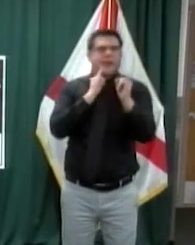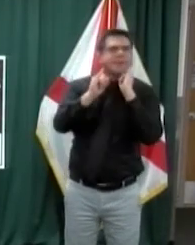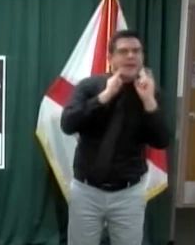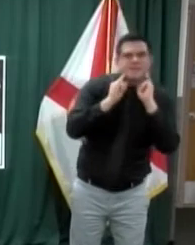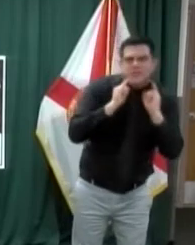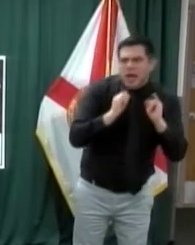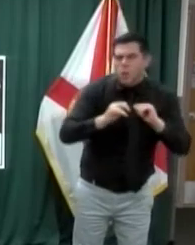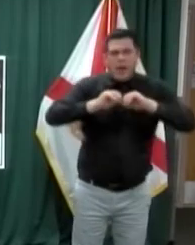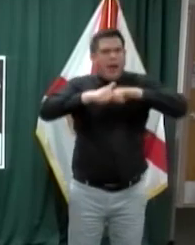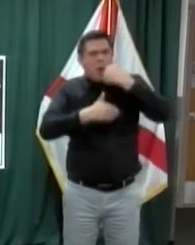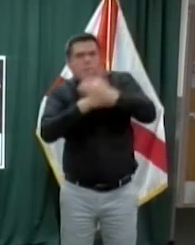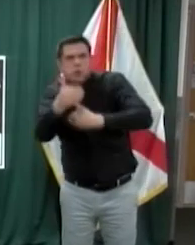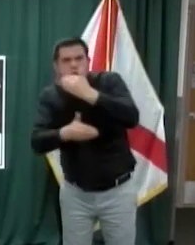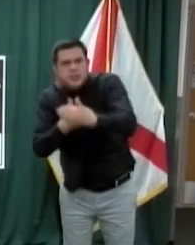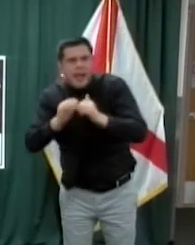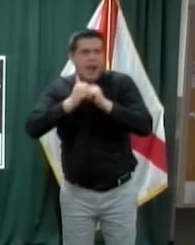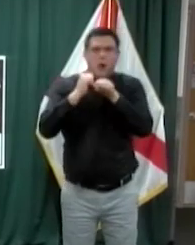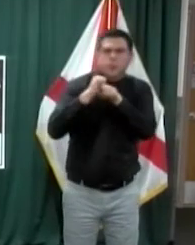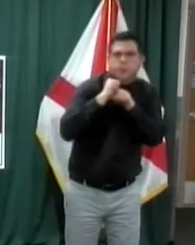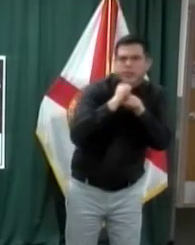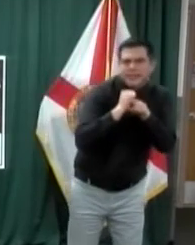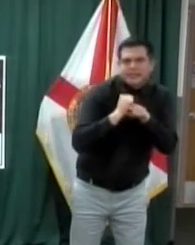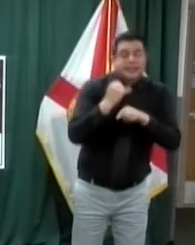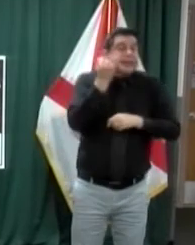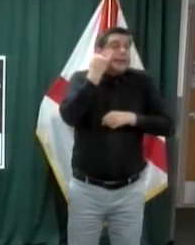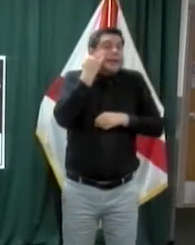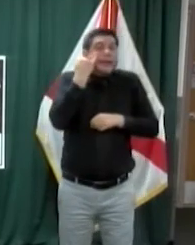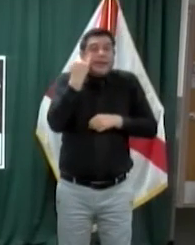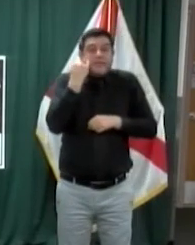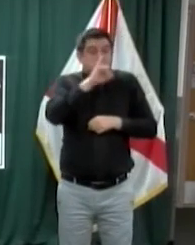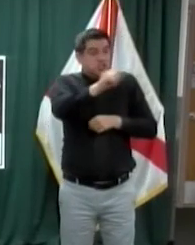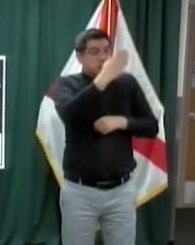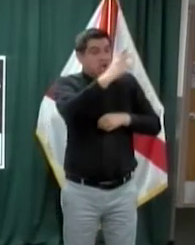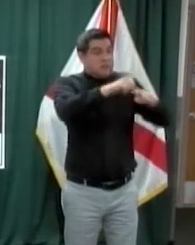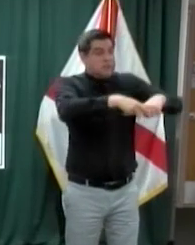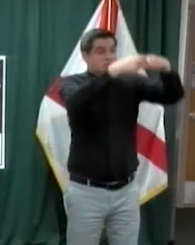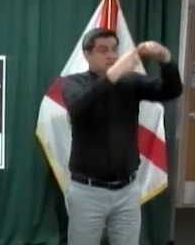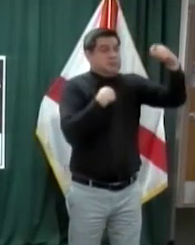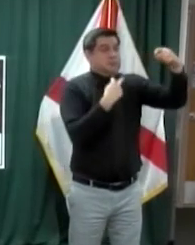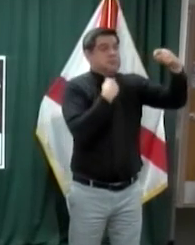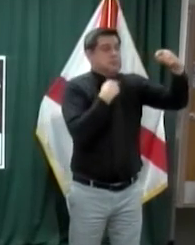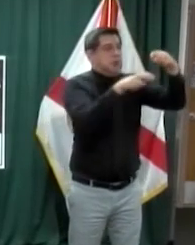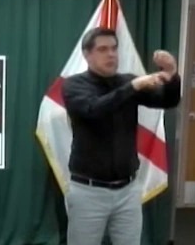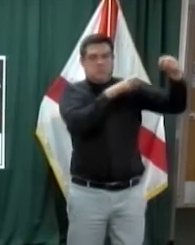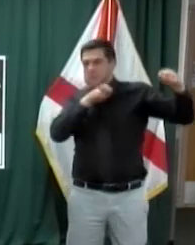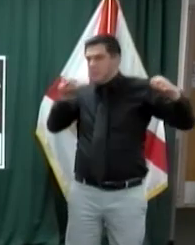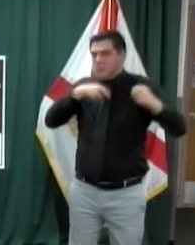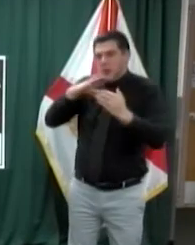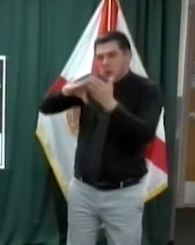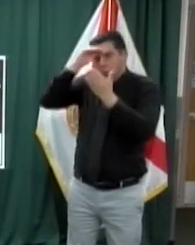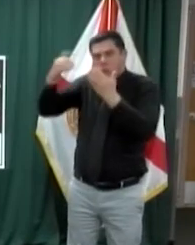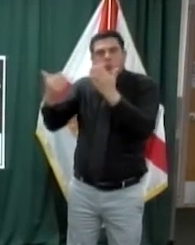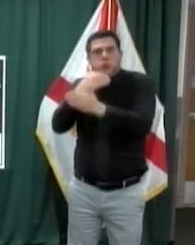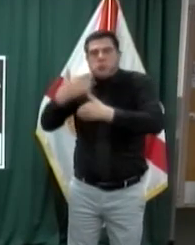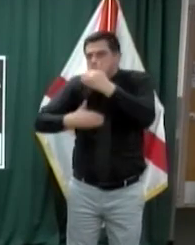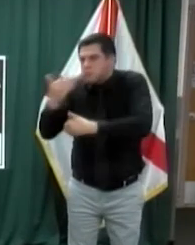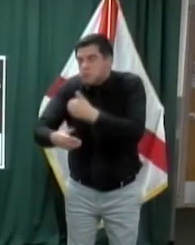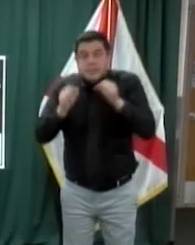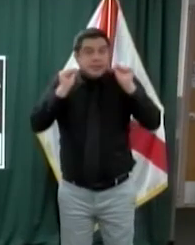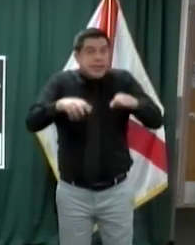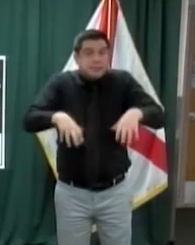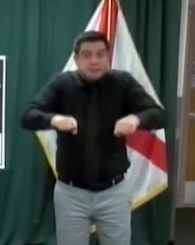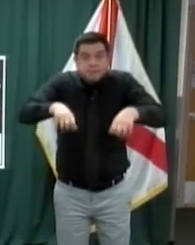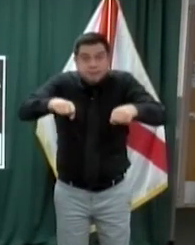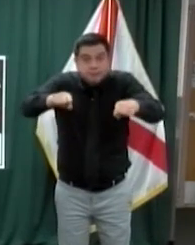first if your job is impacted by the COVID-19 crisis. Last, I want to just mention we are continuing to